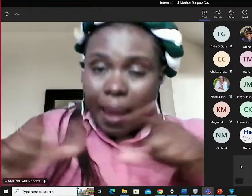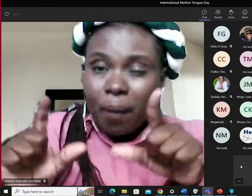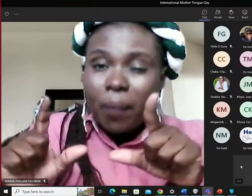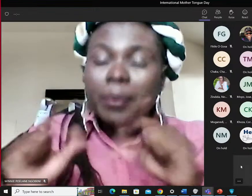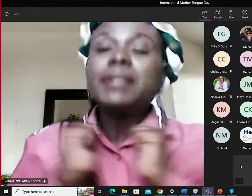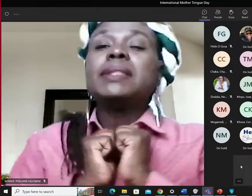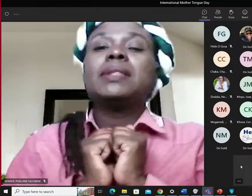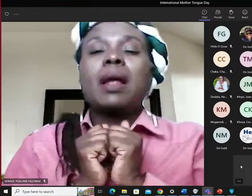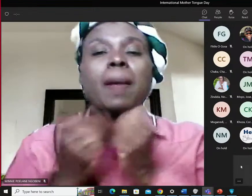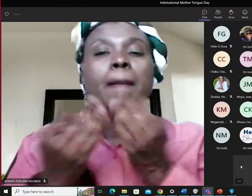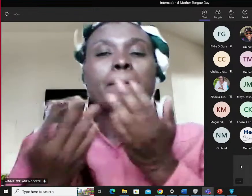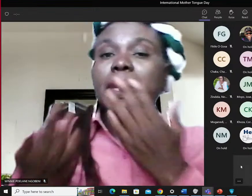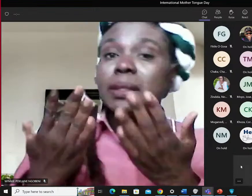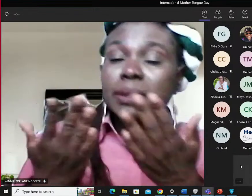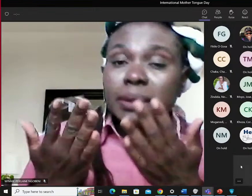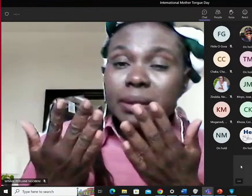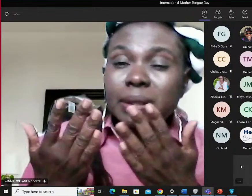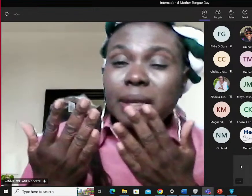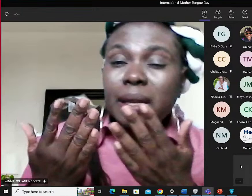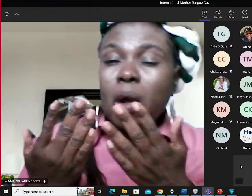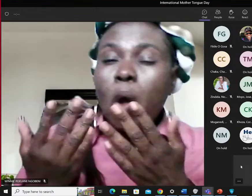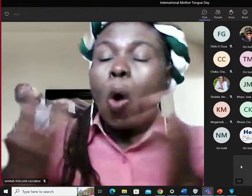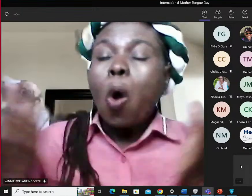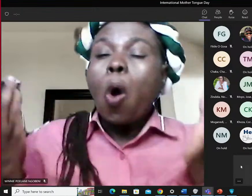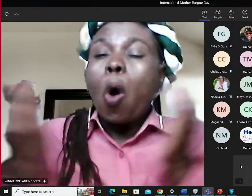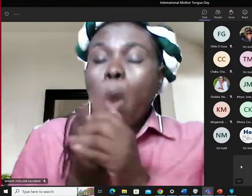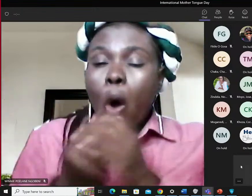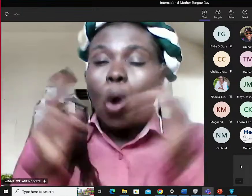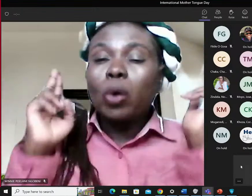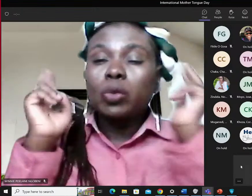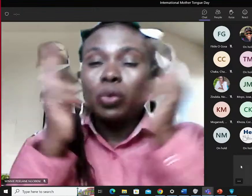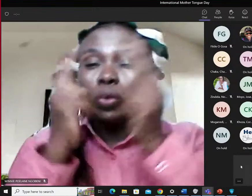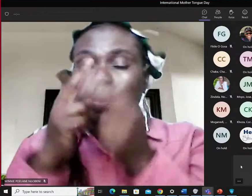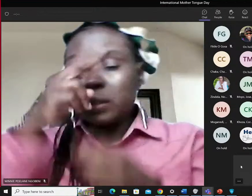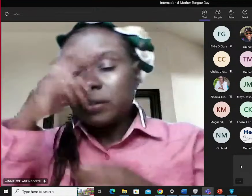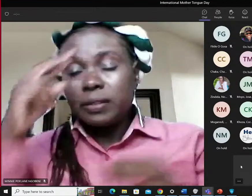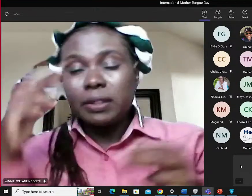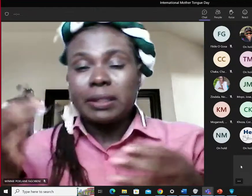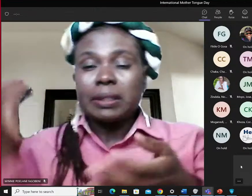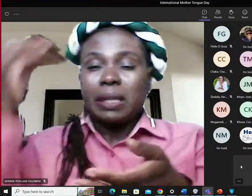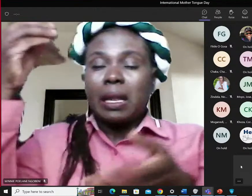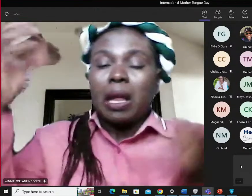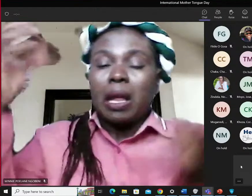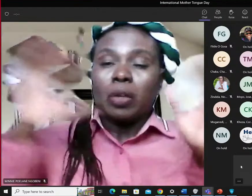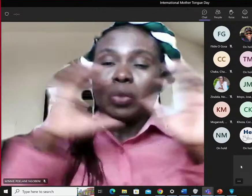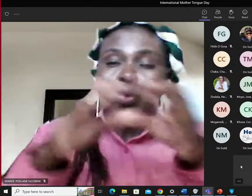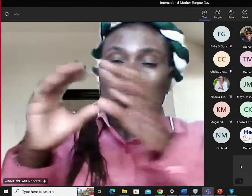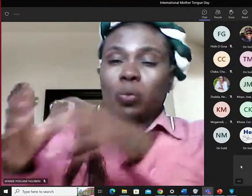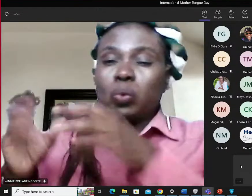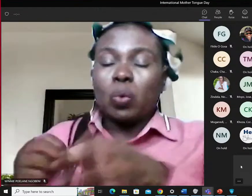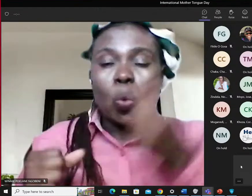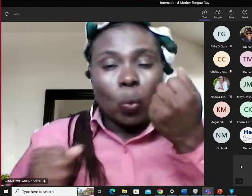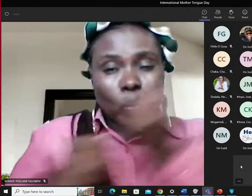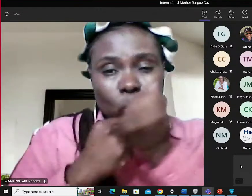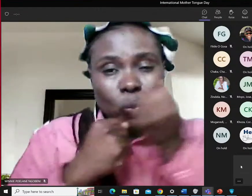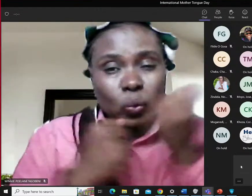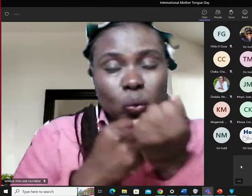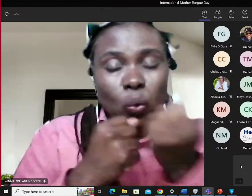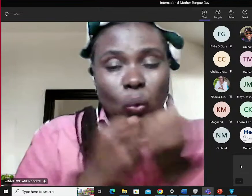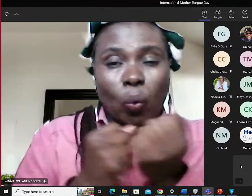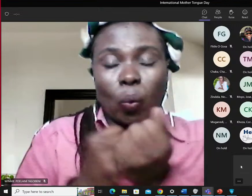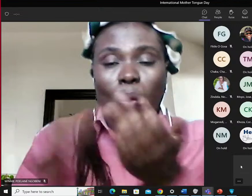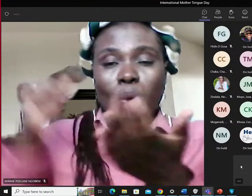entire university, to become part of the team that can support the implementation of the language